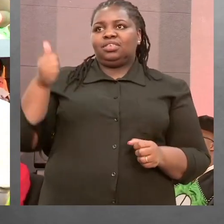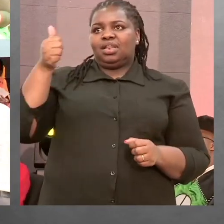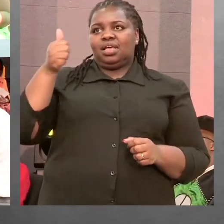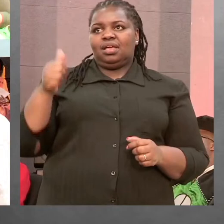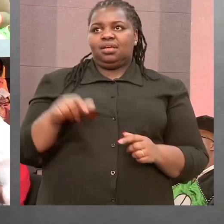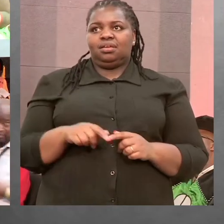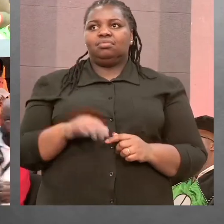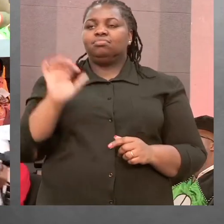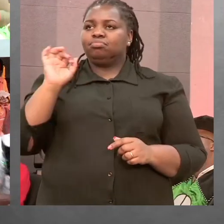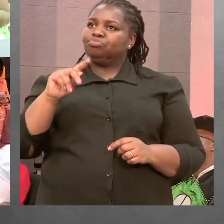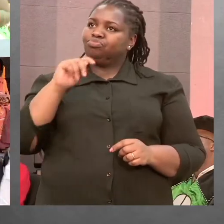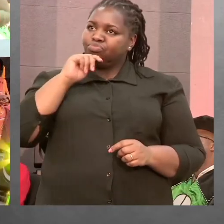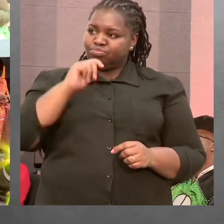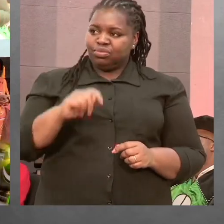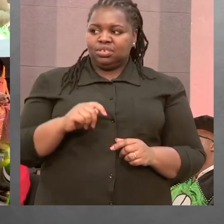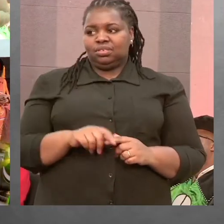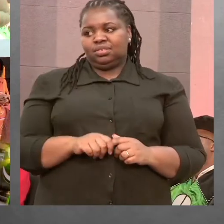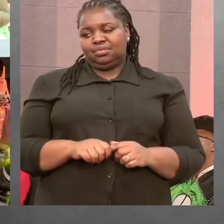that indeed